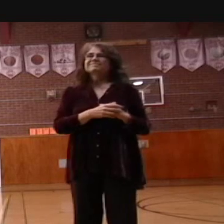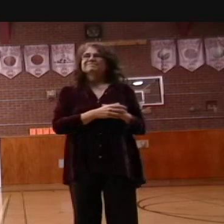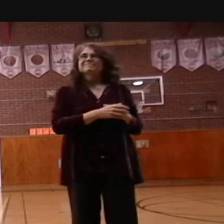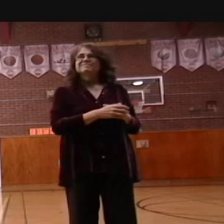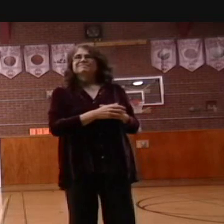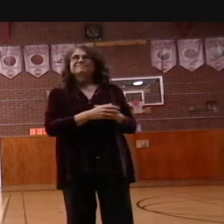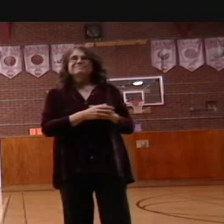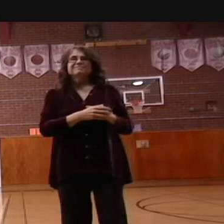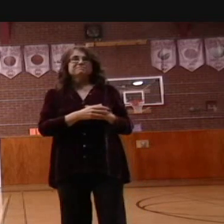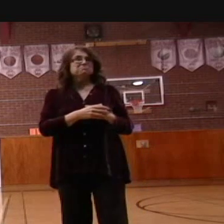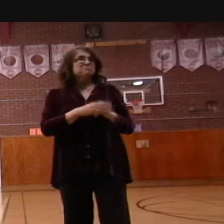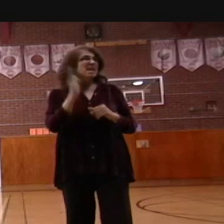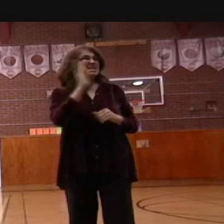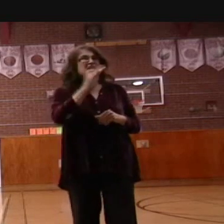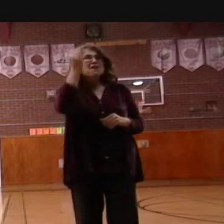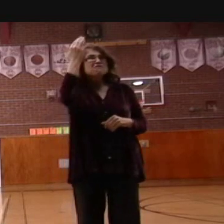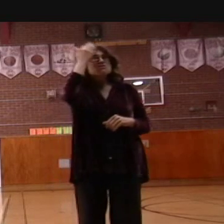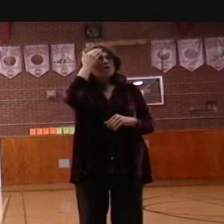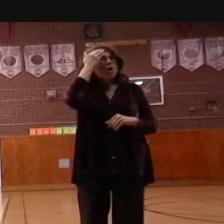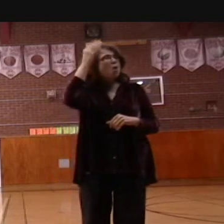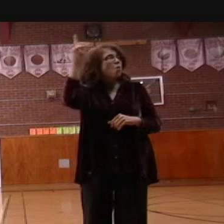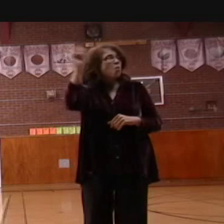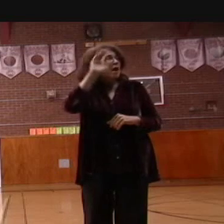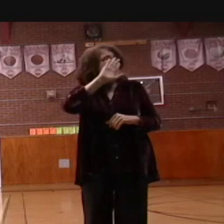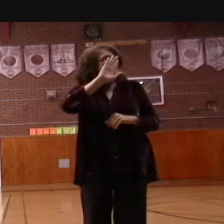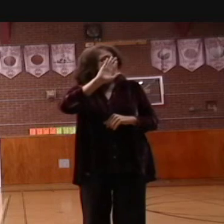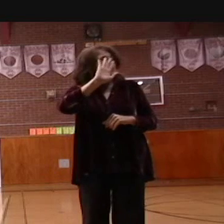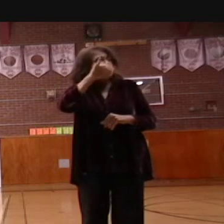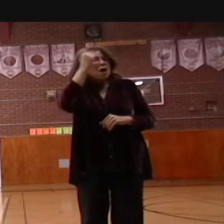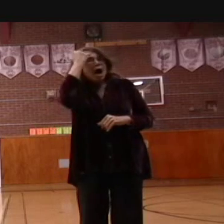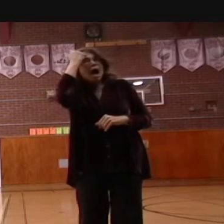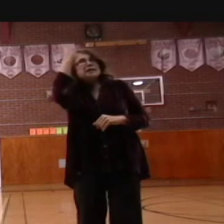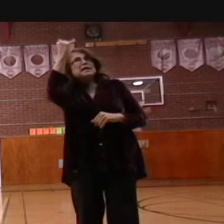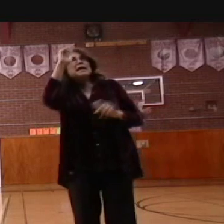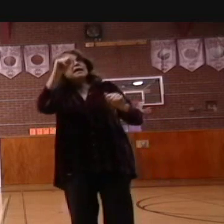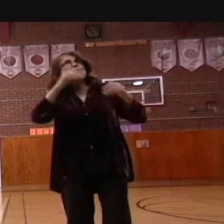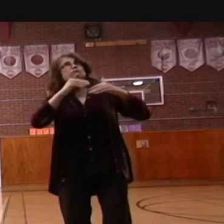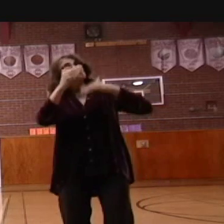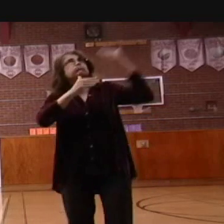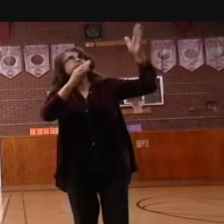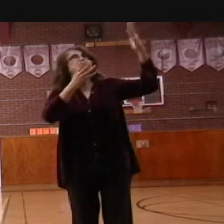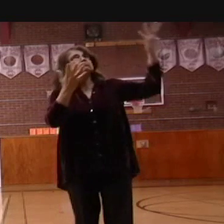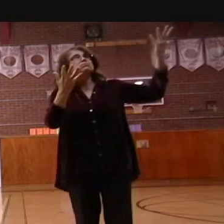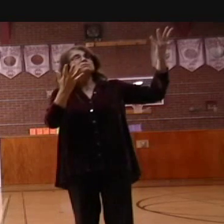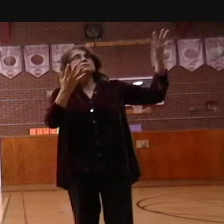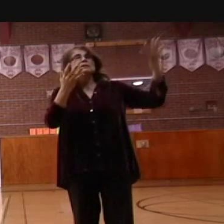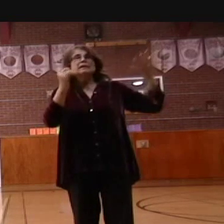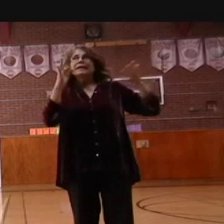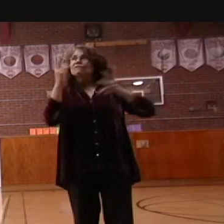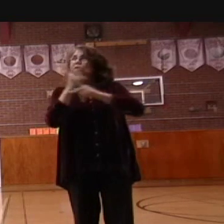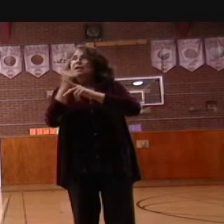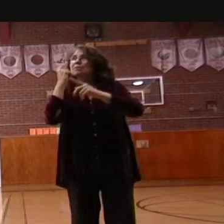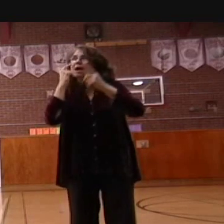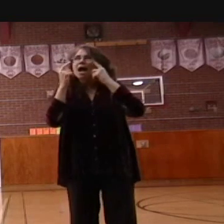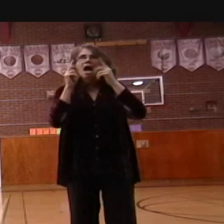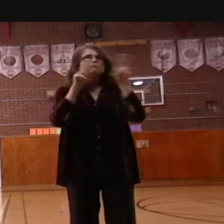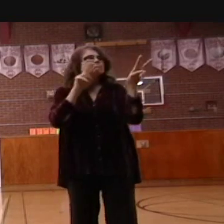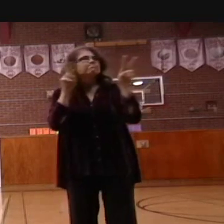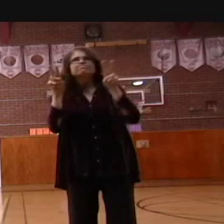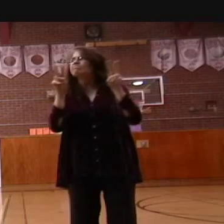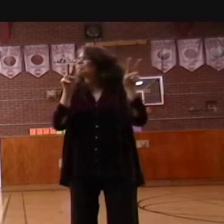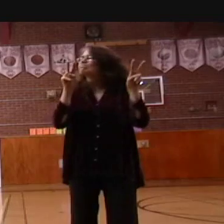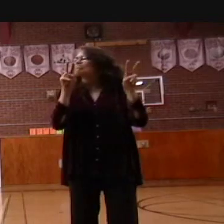You just never know where an idea might come from. If you keep your eyes open, the best opportunity might pop up right beside you.